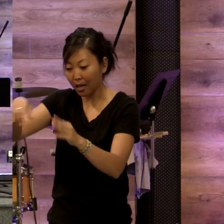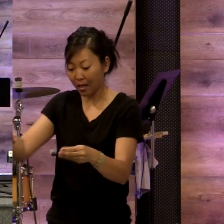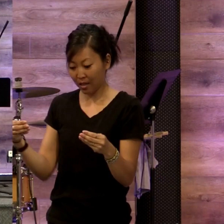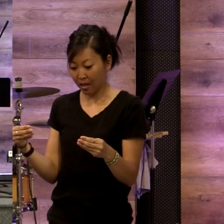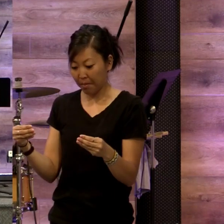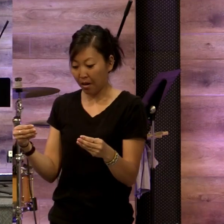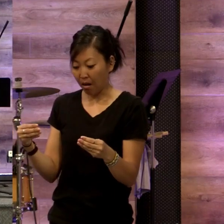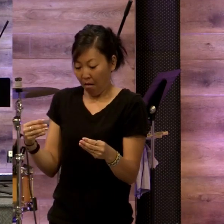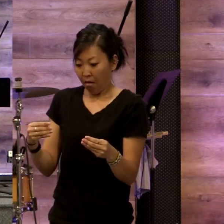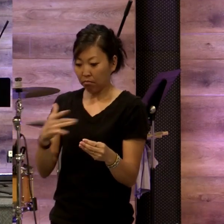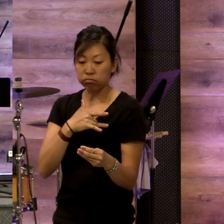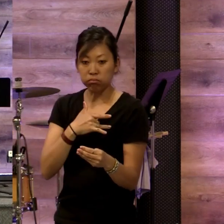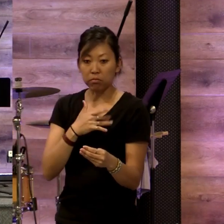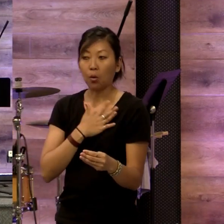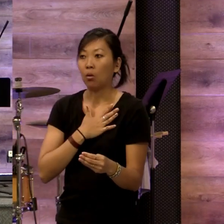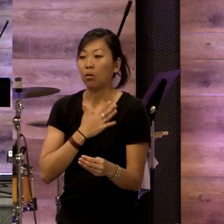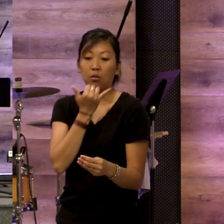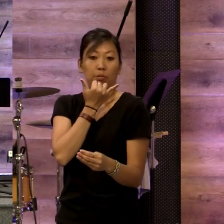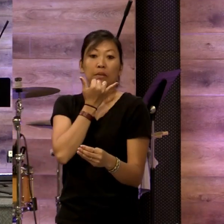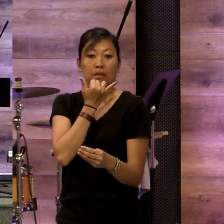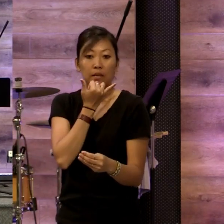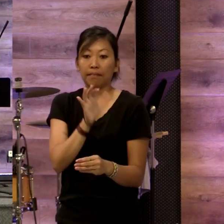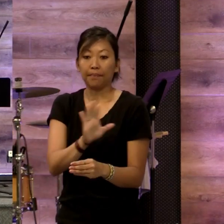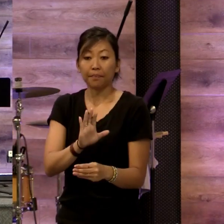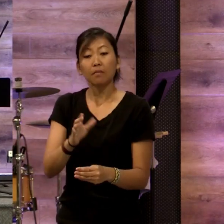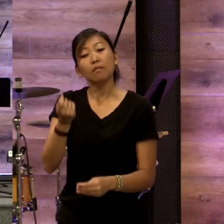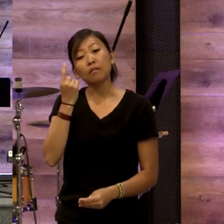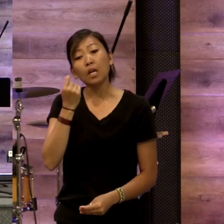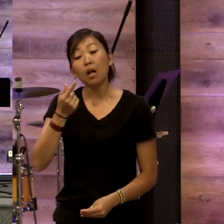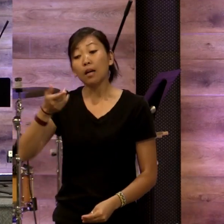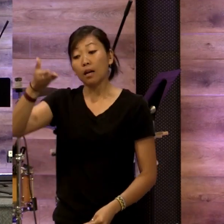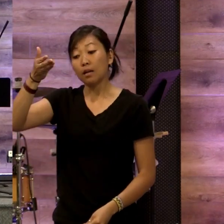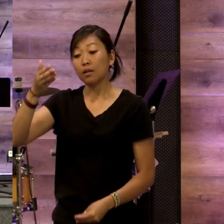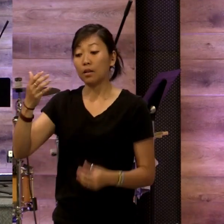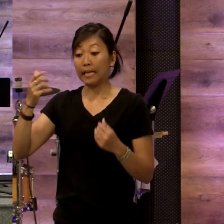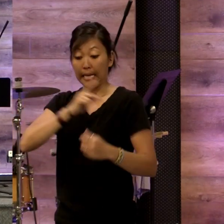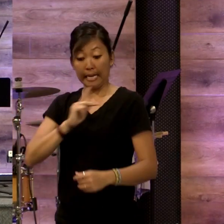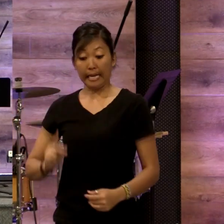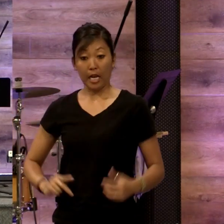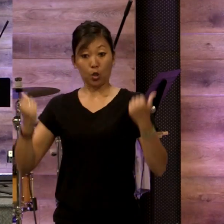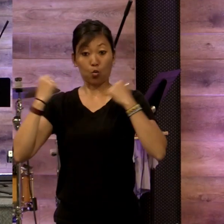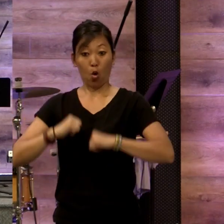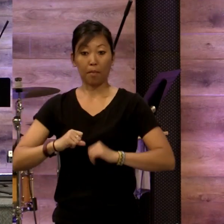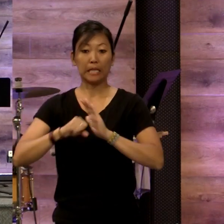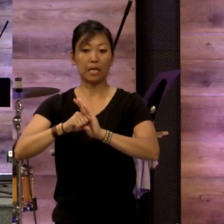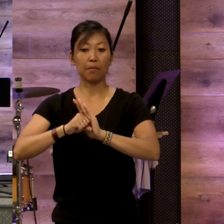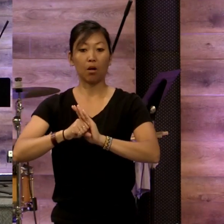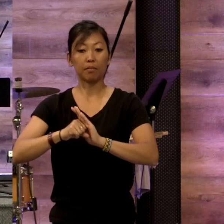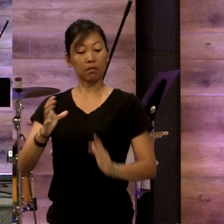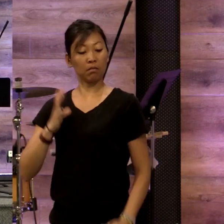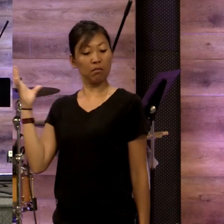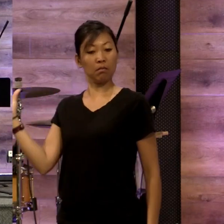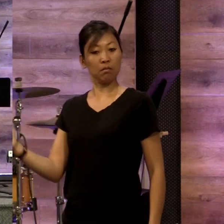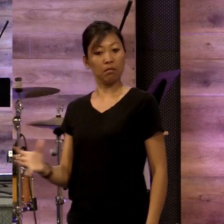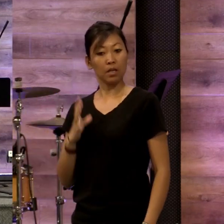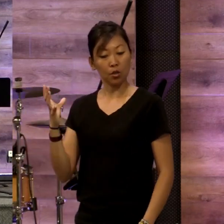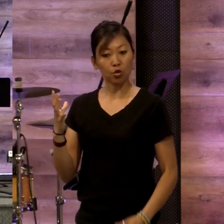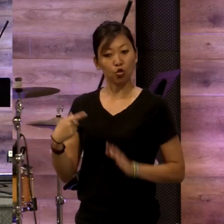convicted and cut to the heart yourself. See, the robe of a king was symbolic, showed your status,